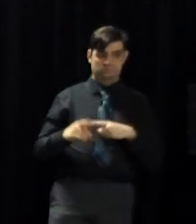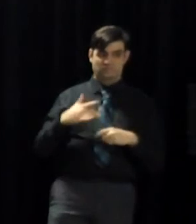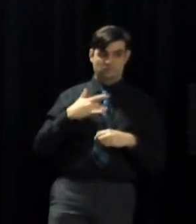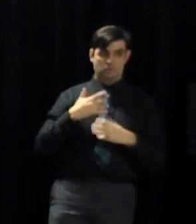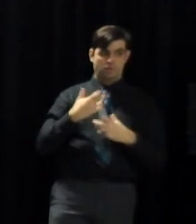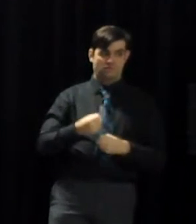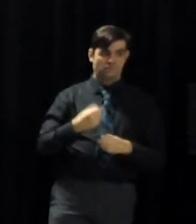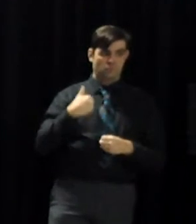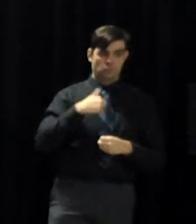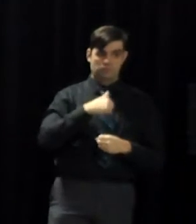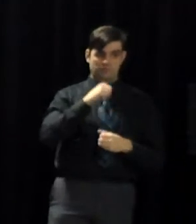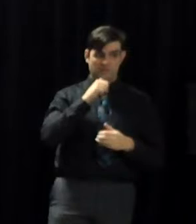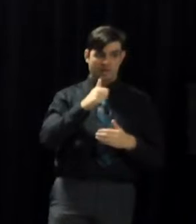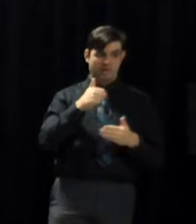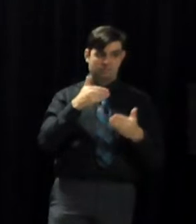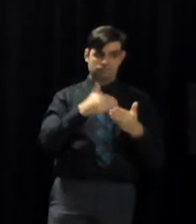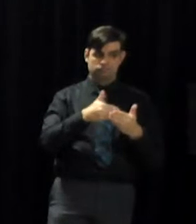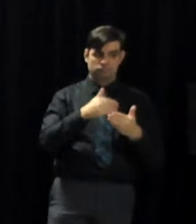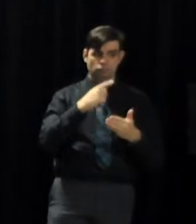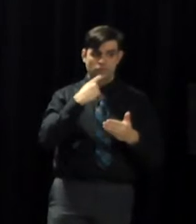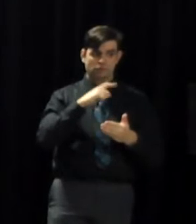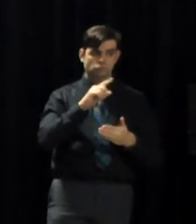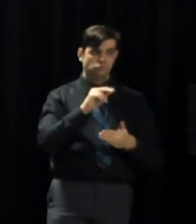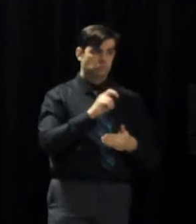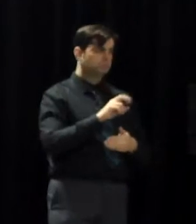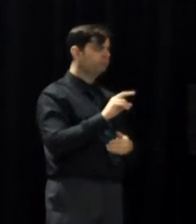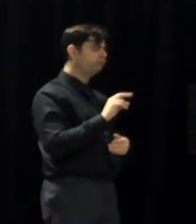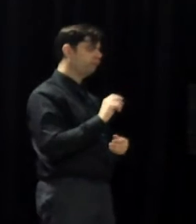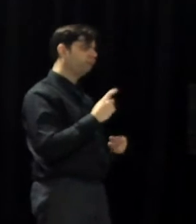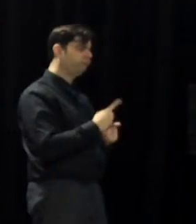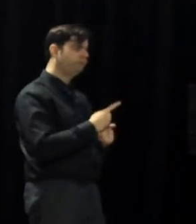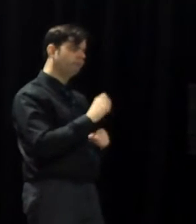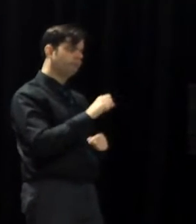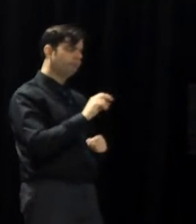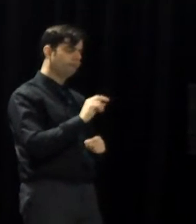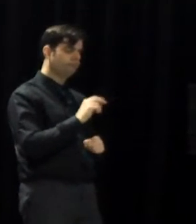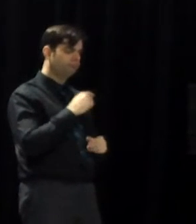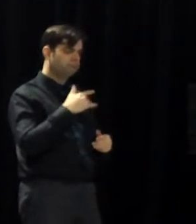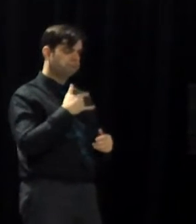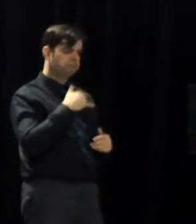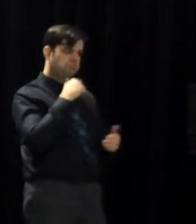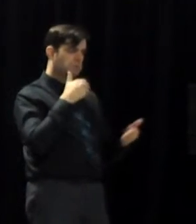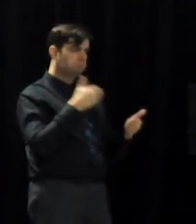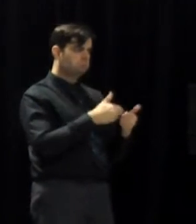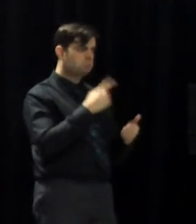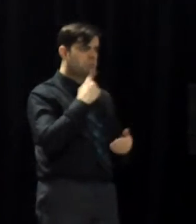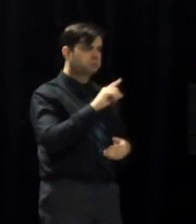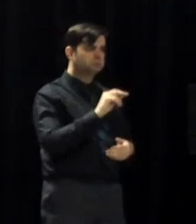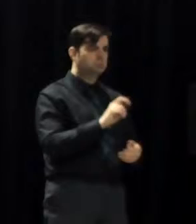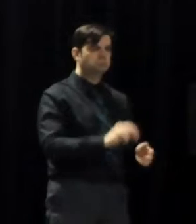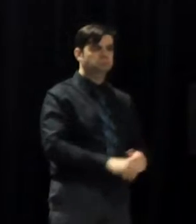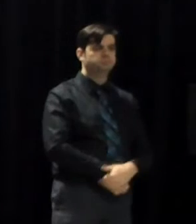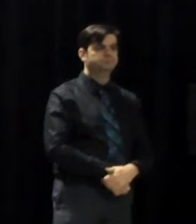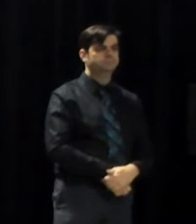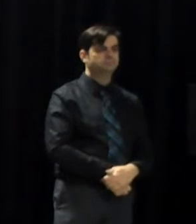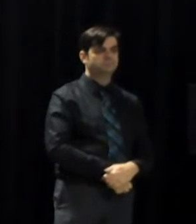zone? Correct. Look, this is very simple. The hospitals are based off of active cases, right?